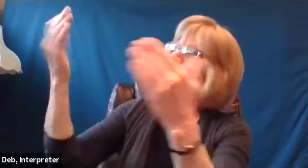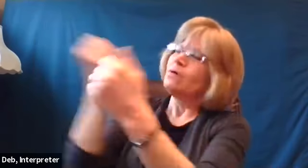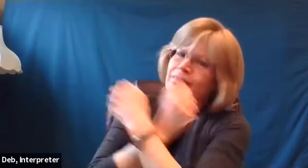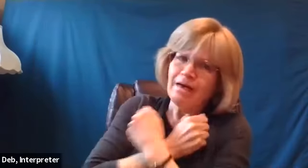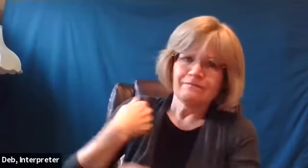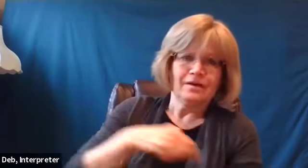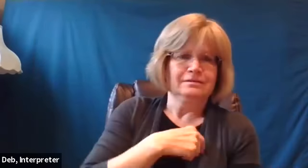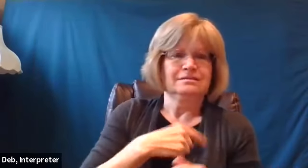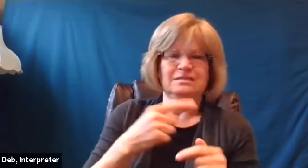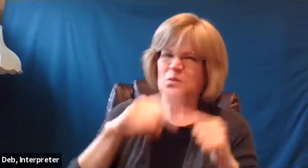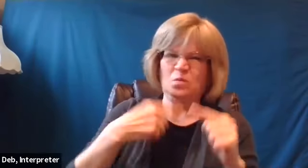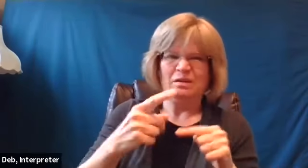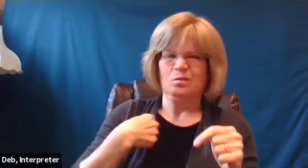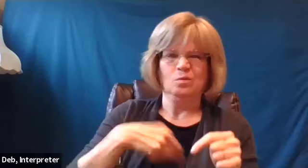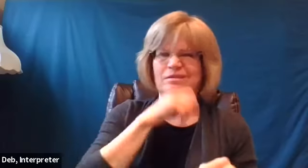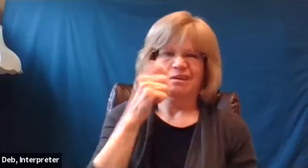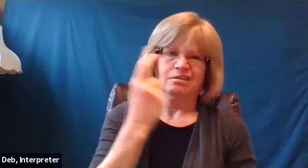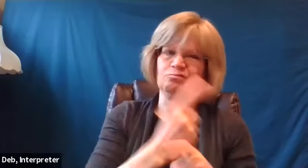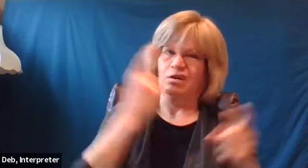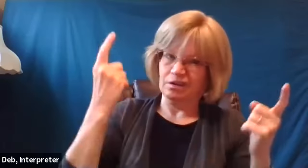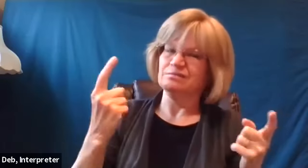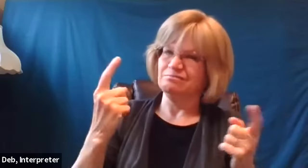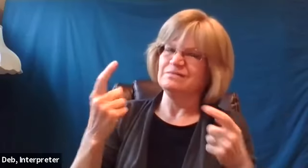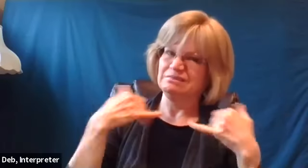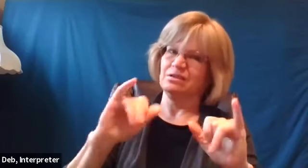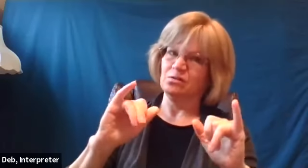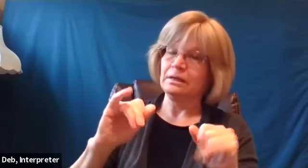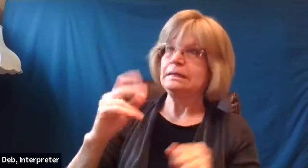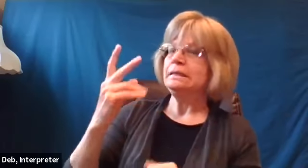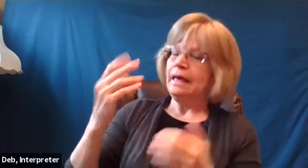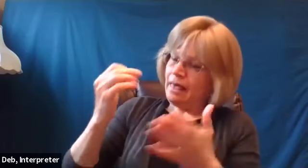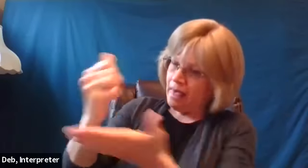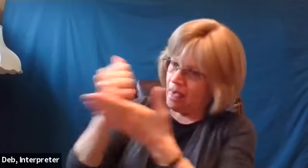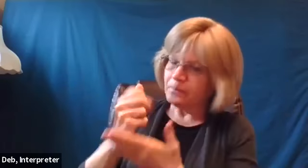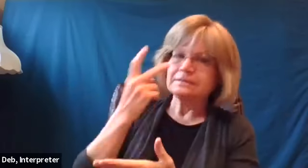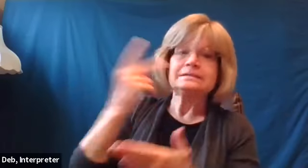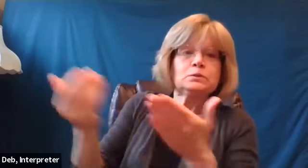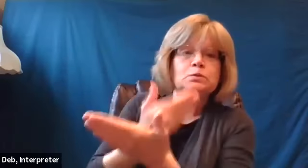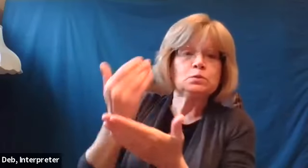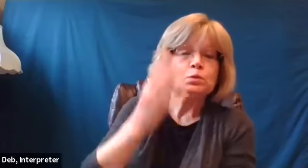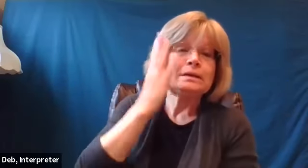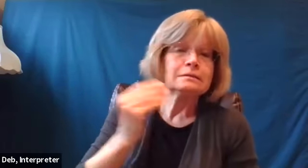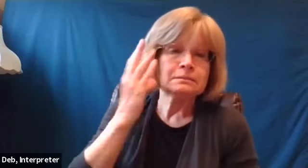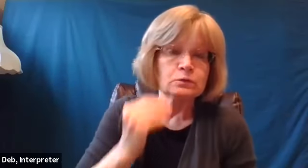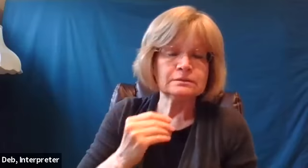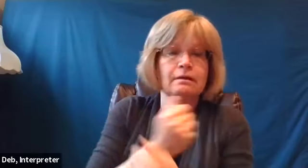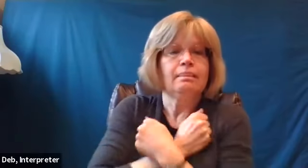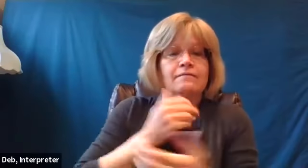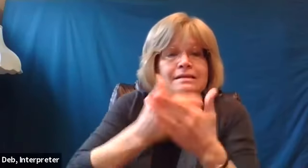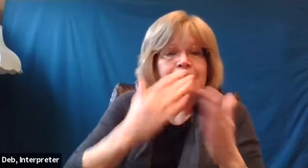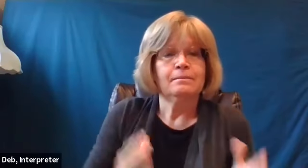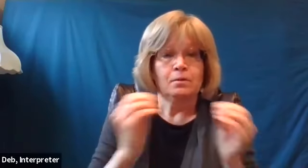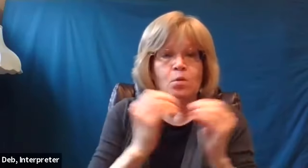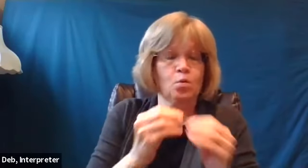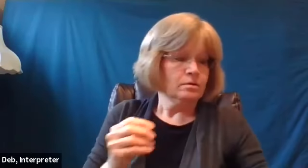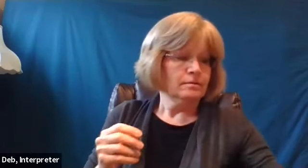when we don't get it right. Help us to see you in new ways in our everyday experiences. Help us to love you and our neighbors more. In Jesus'